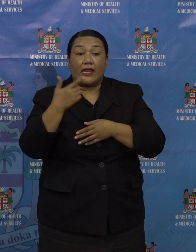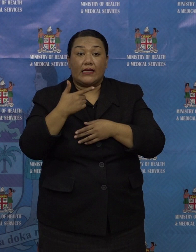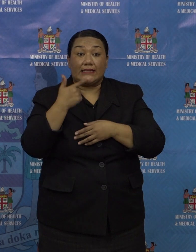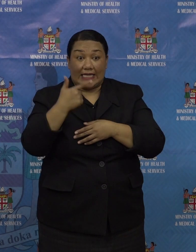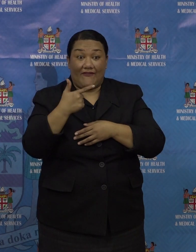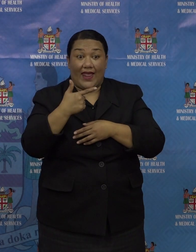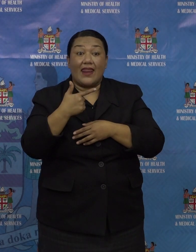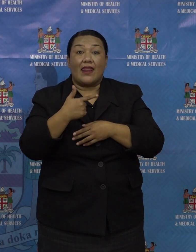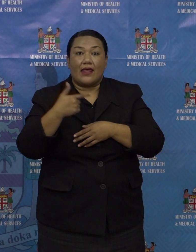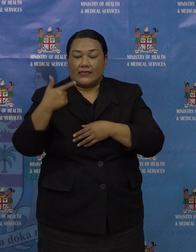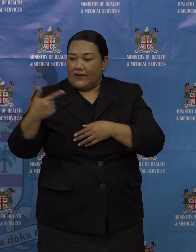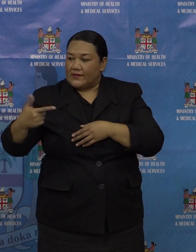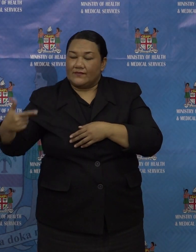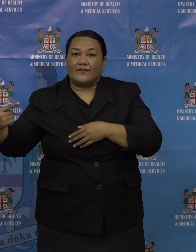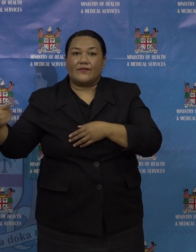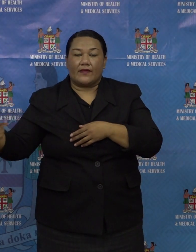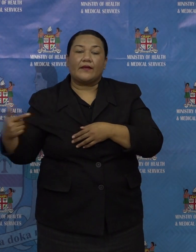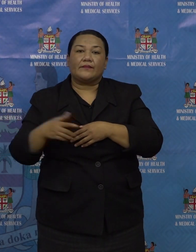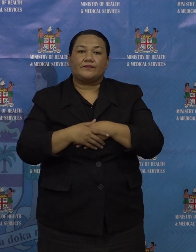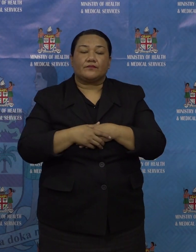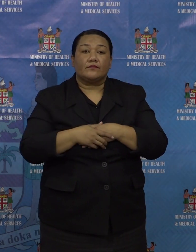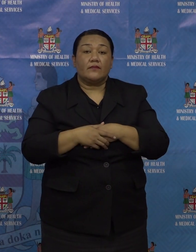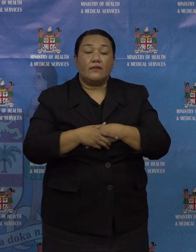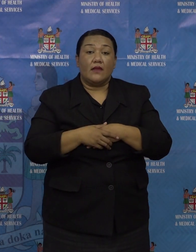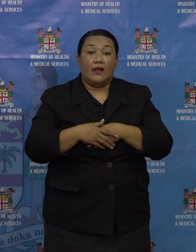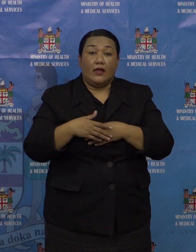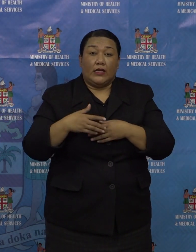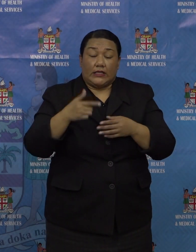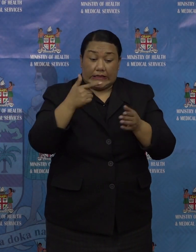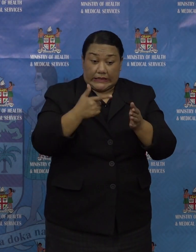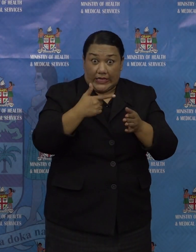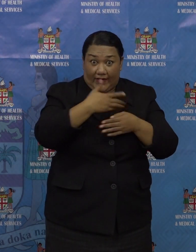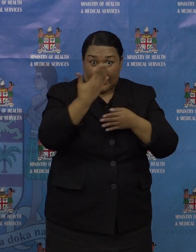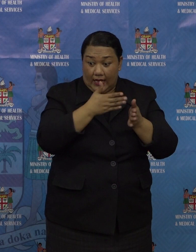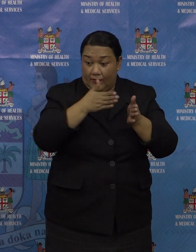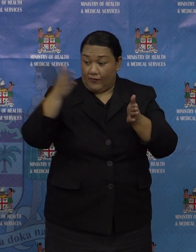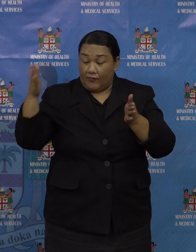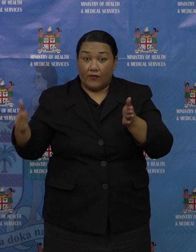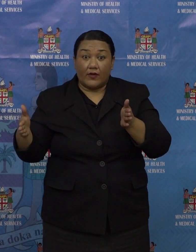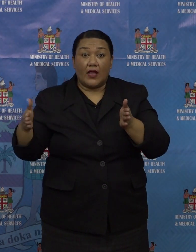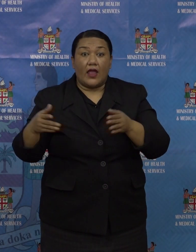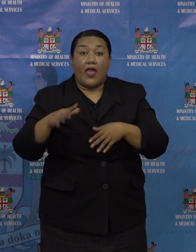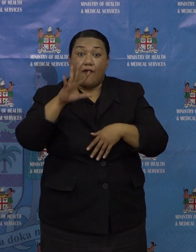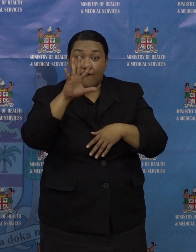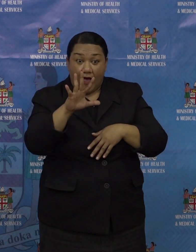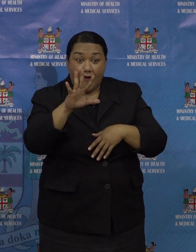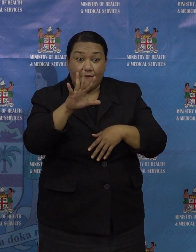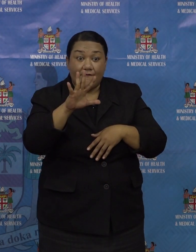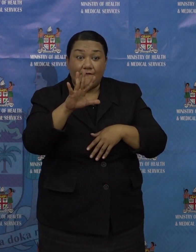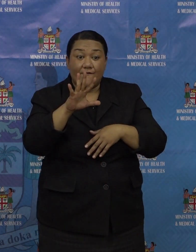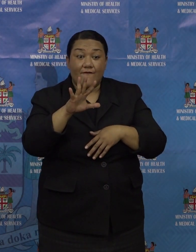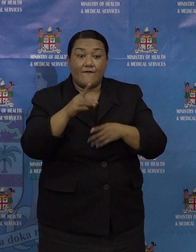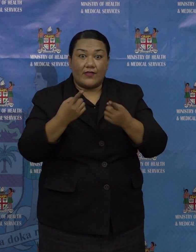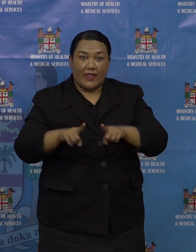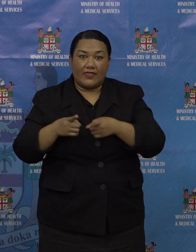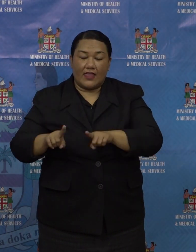to 8 per day. The 7-day rolling average of COVID-19 deaths per day in Central Division is 5 deaths, and in the